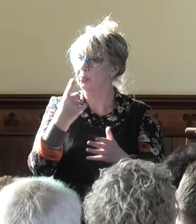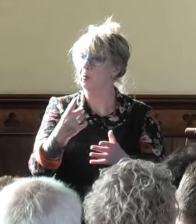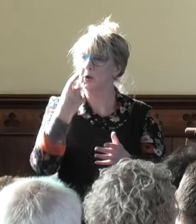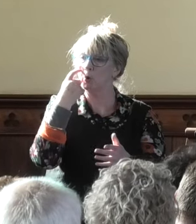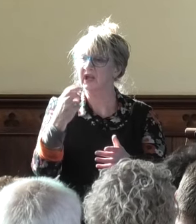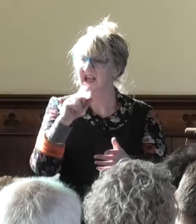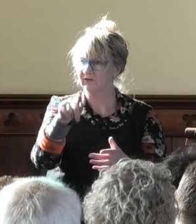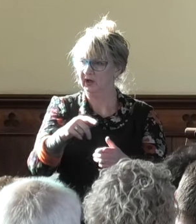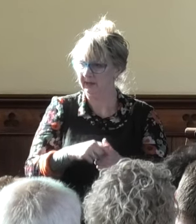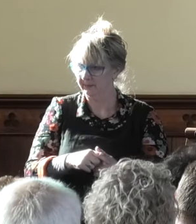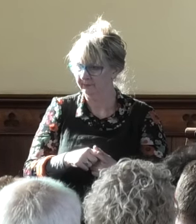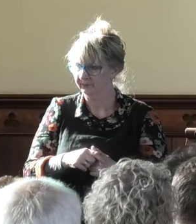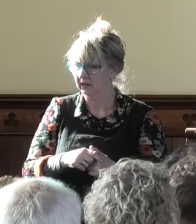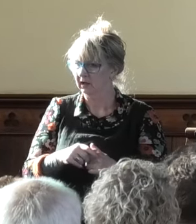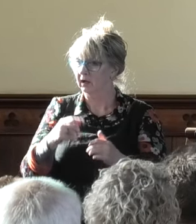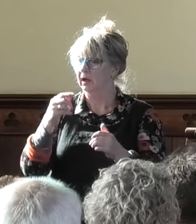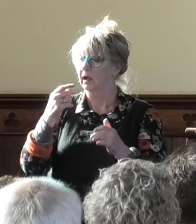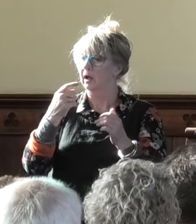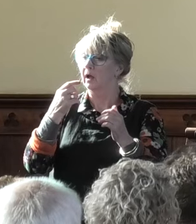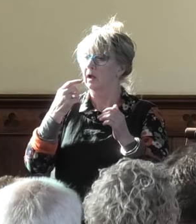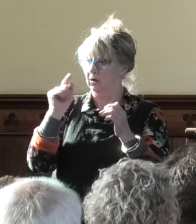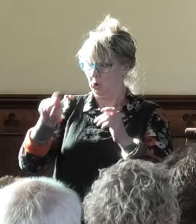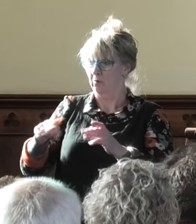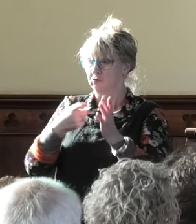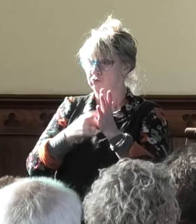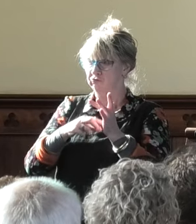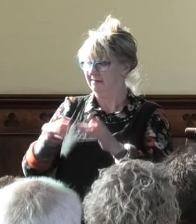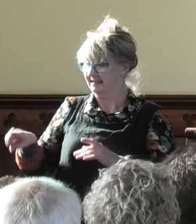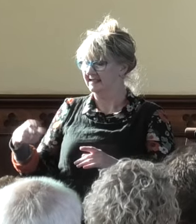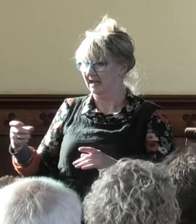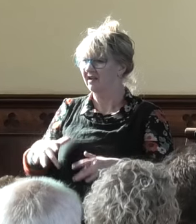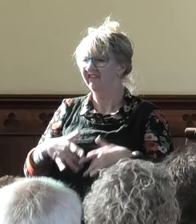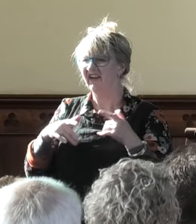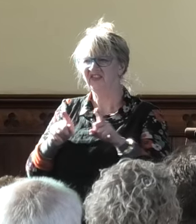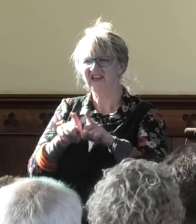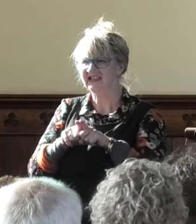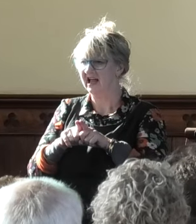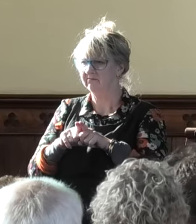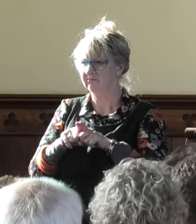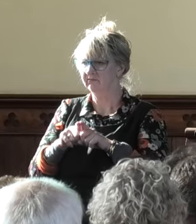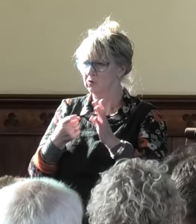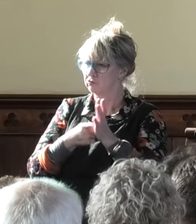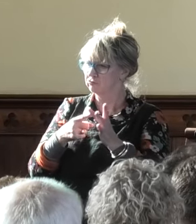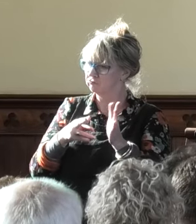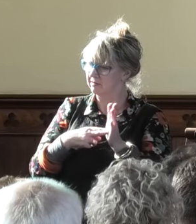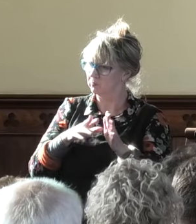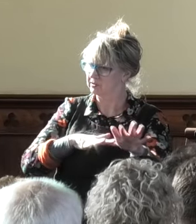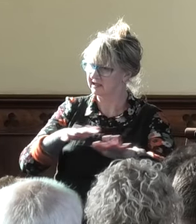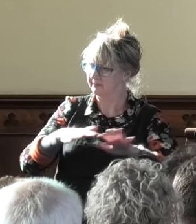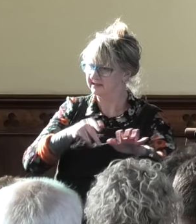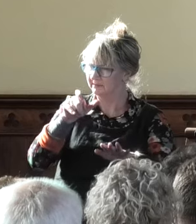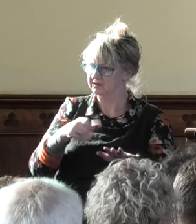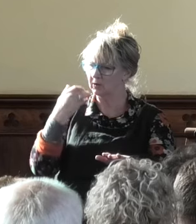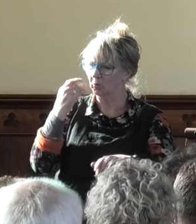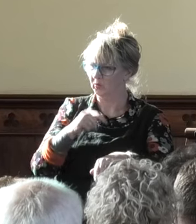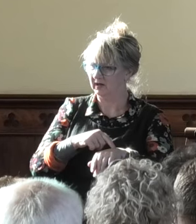him. Gwen saw Rin as a neighbour like that. Rin was by nature a busy person, but she made time